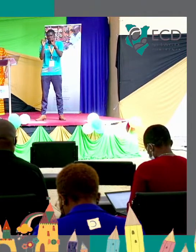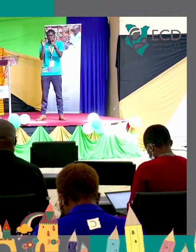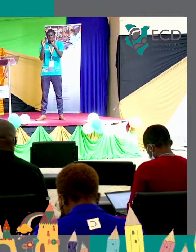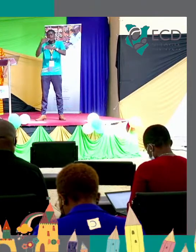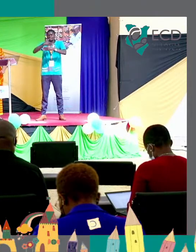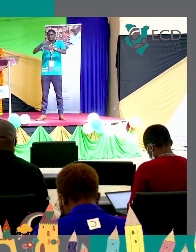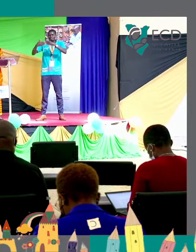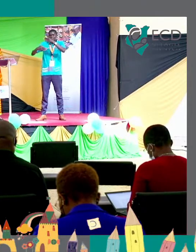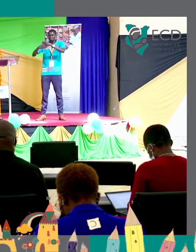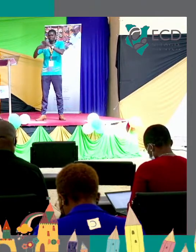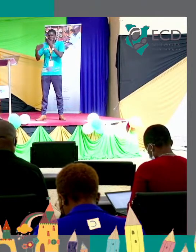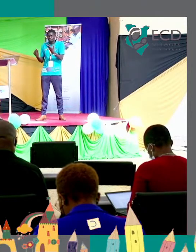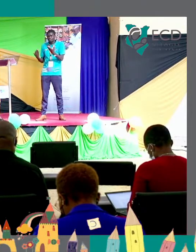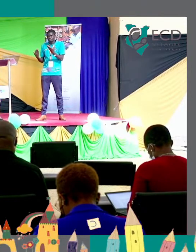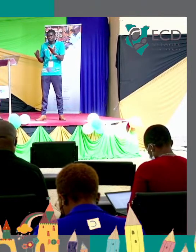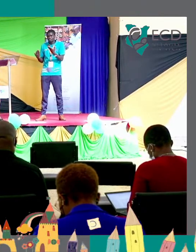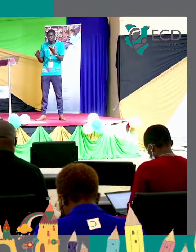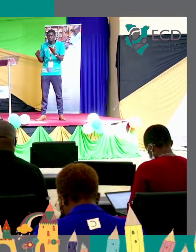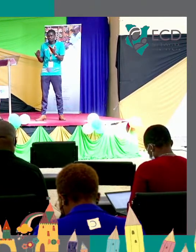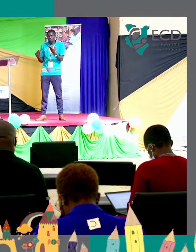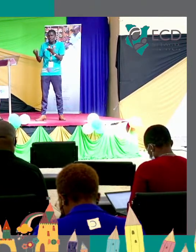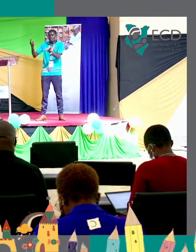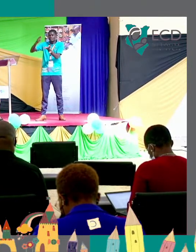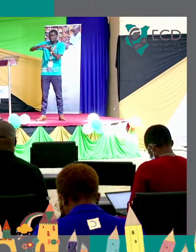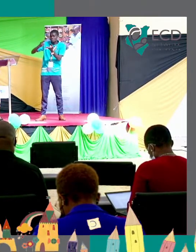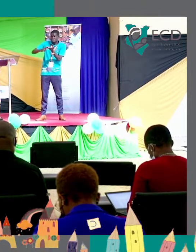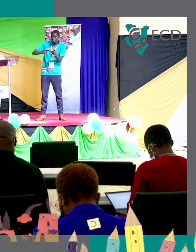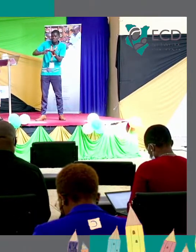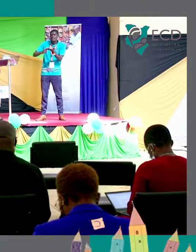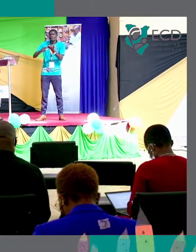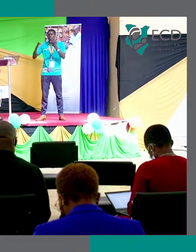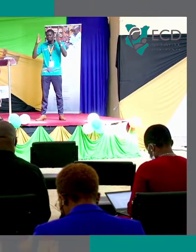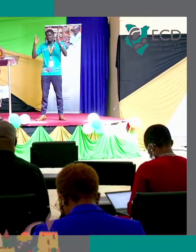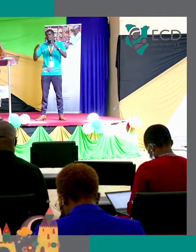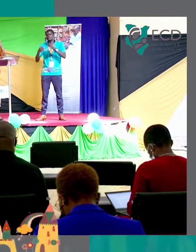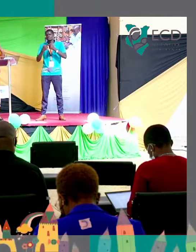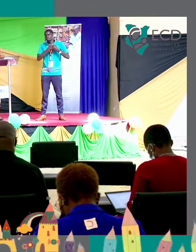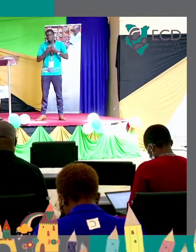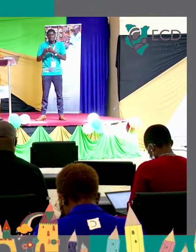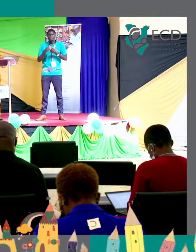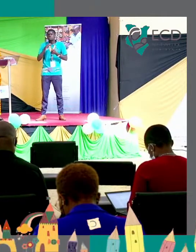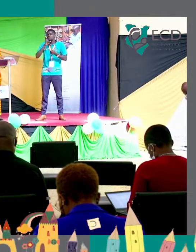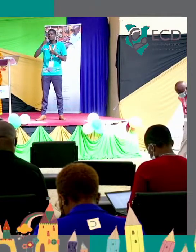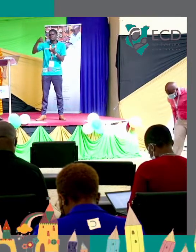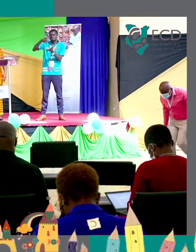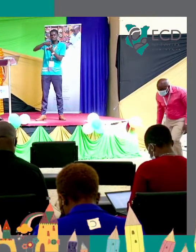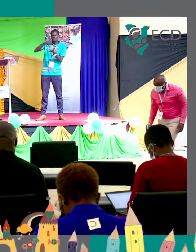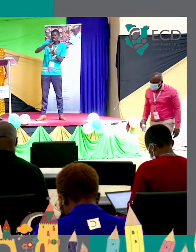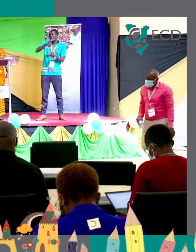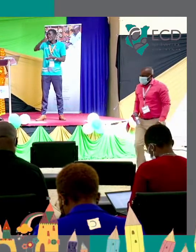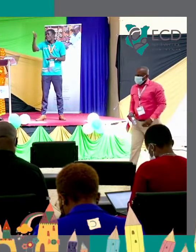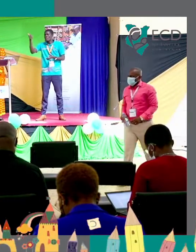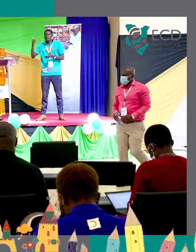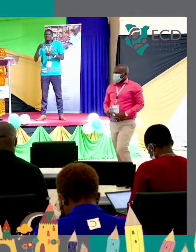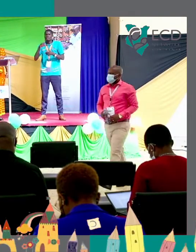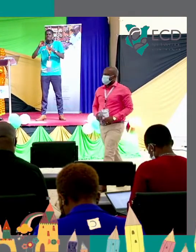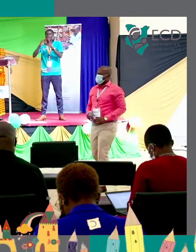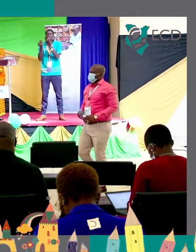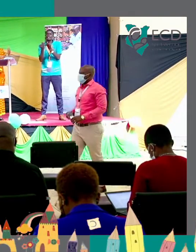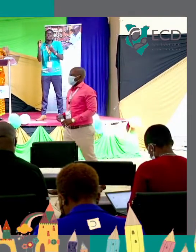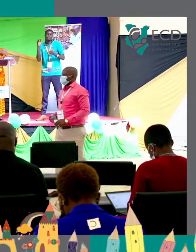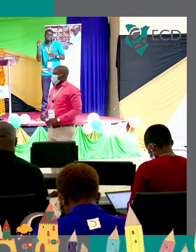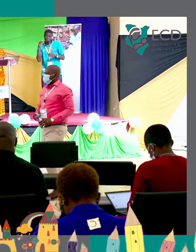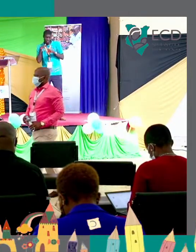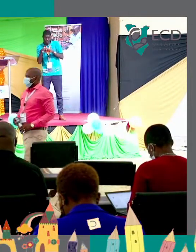is a challenge. Visitation of these children is a challenge. Therefore, they are not connected to their other siblings, and